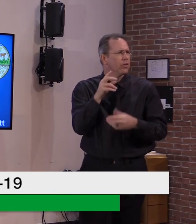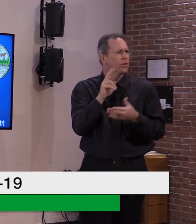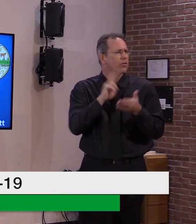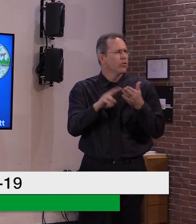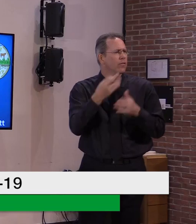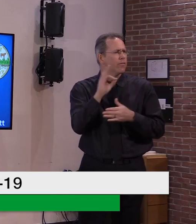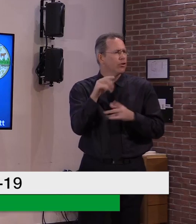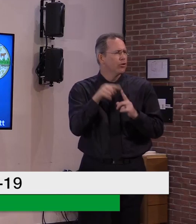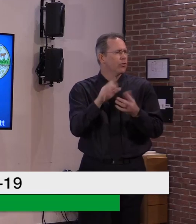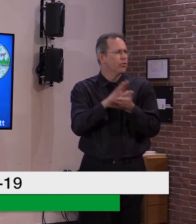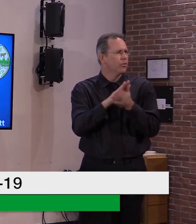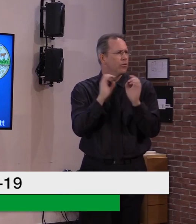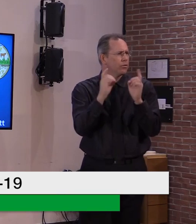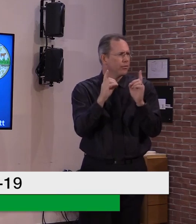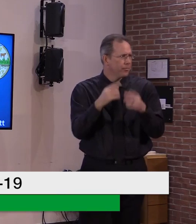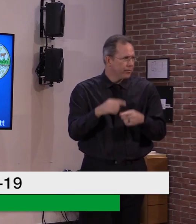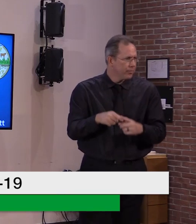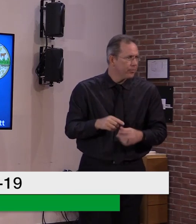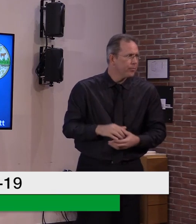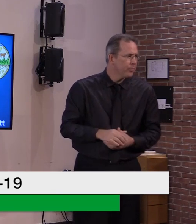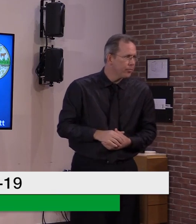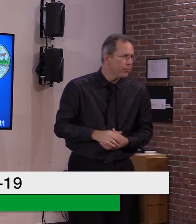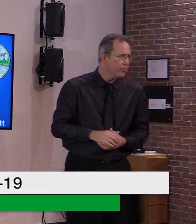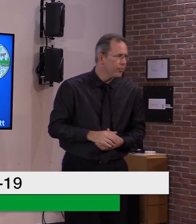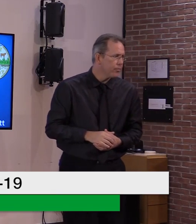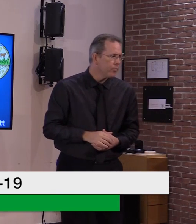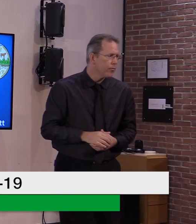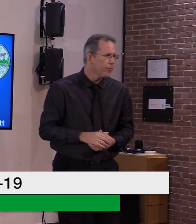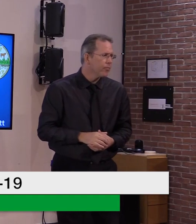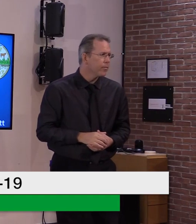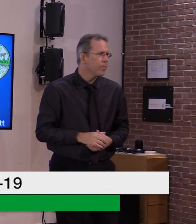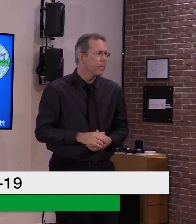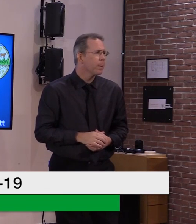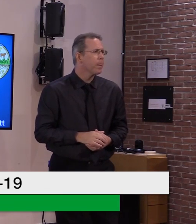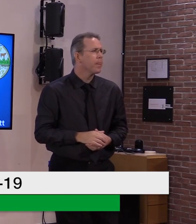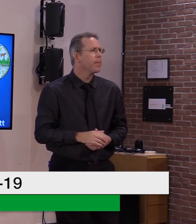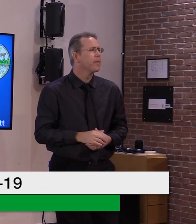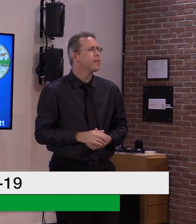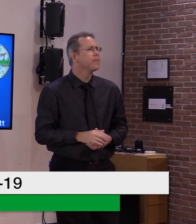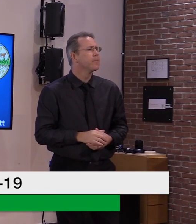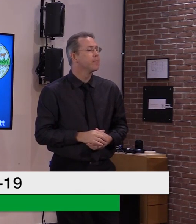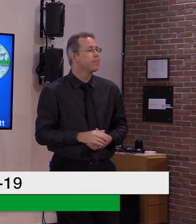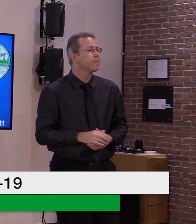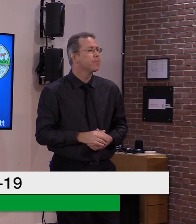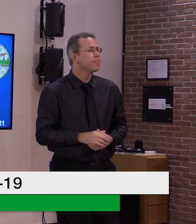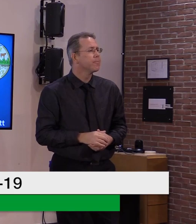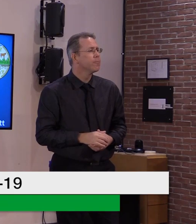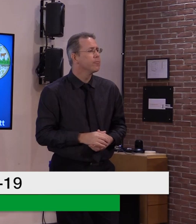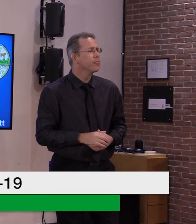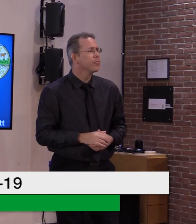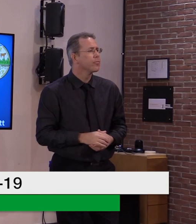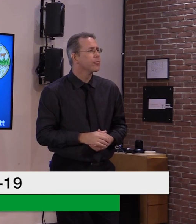mechanisms of the uh of the reporting from children about gatherings